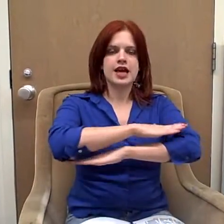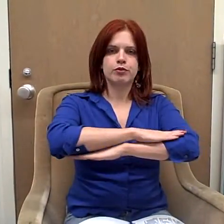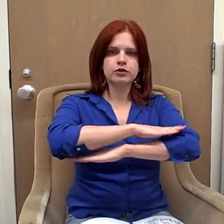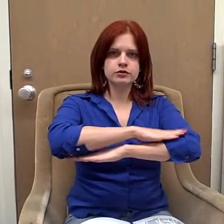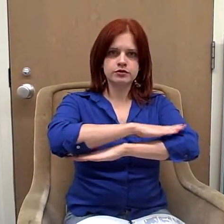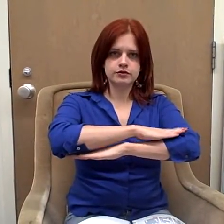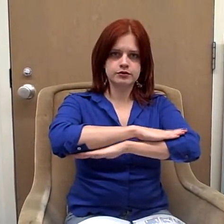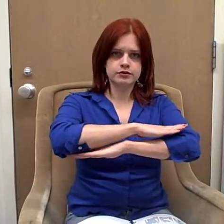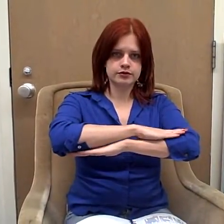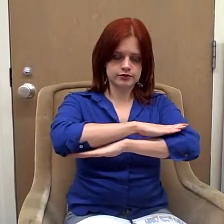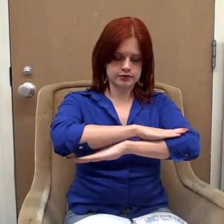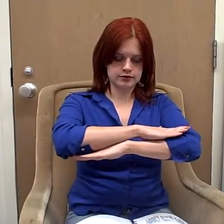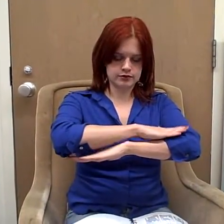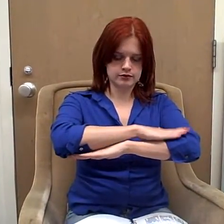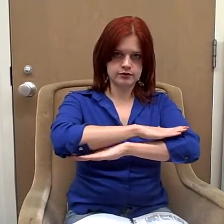Table.